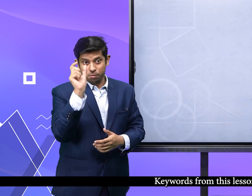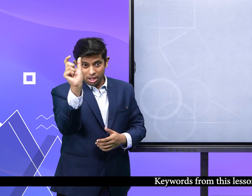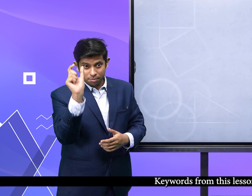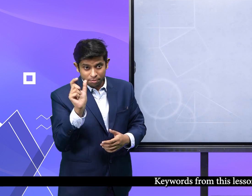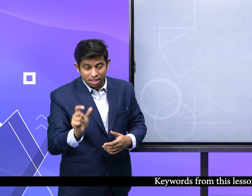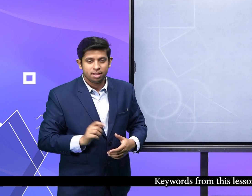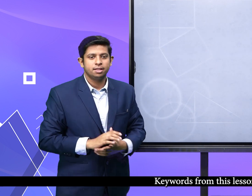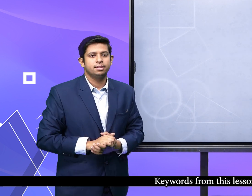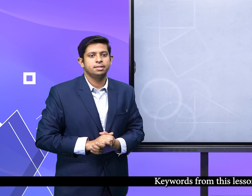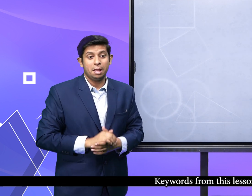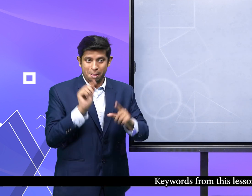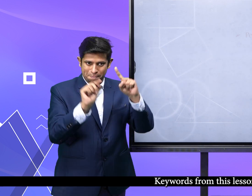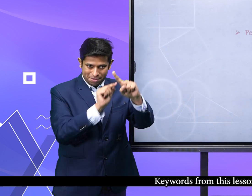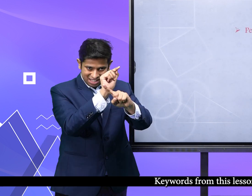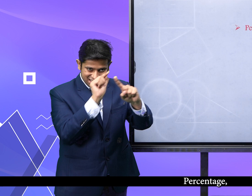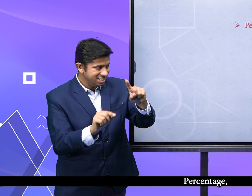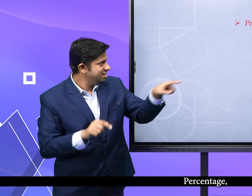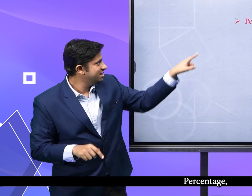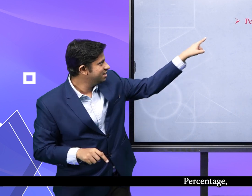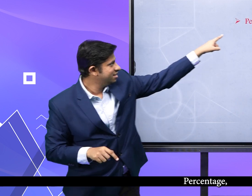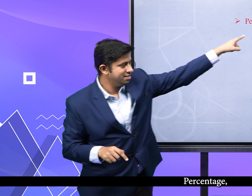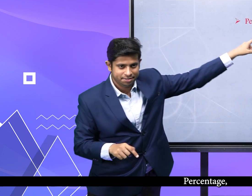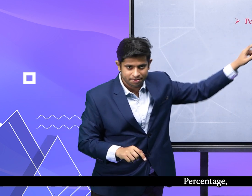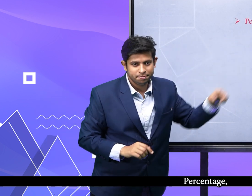keywords from this lesson: percentage,